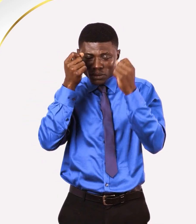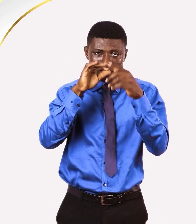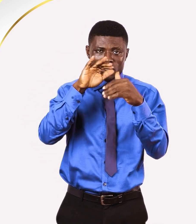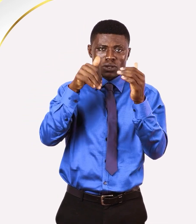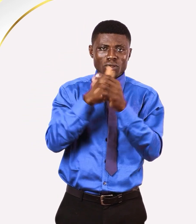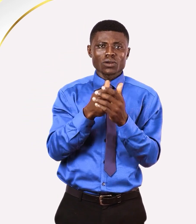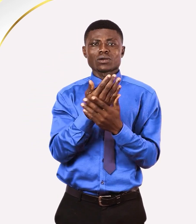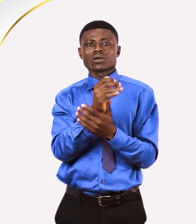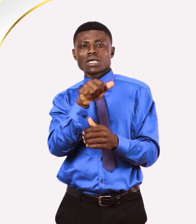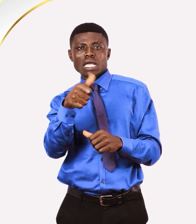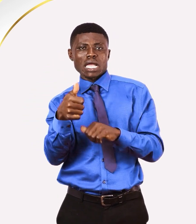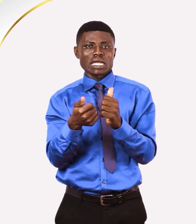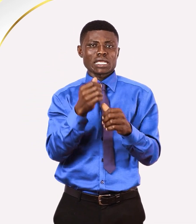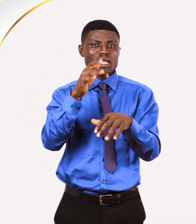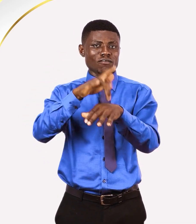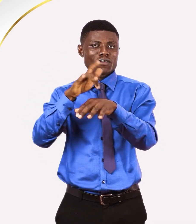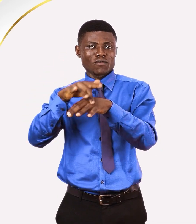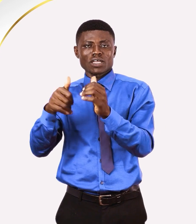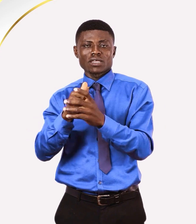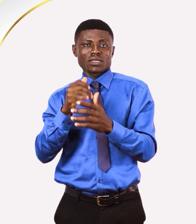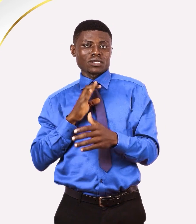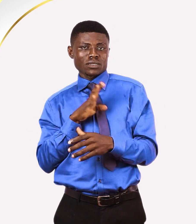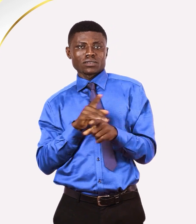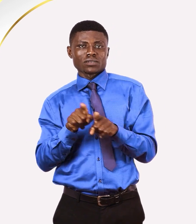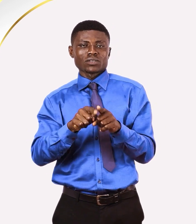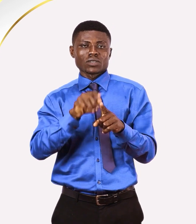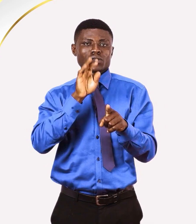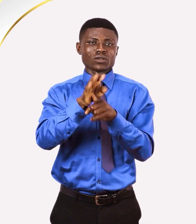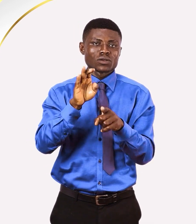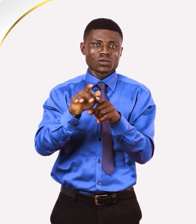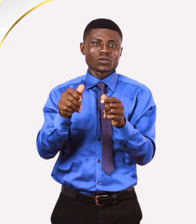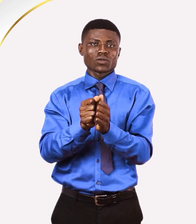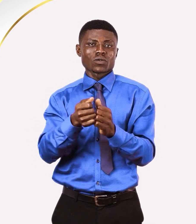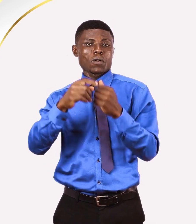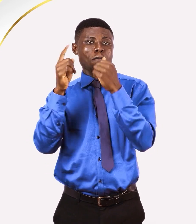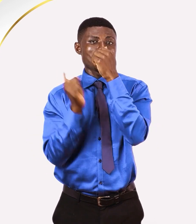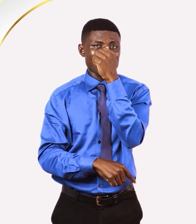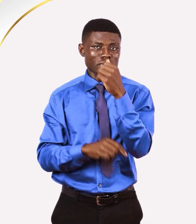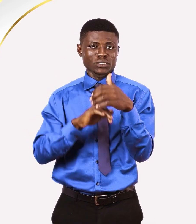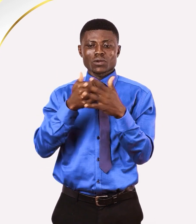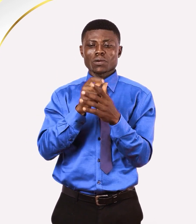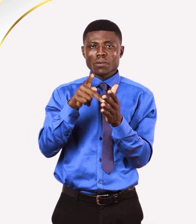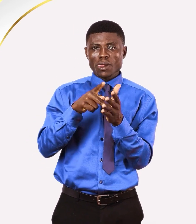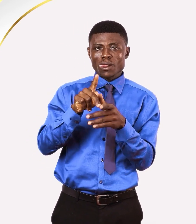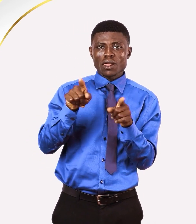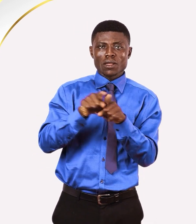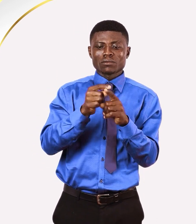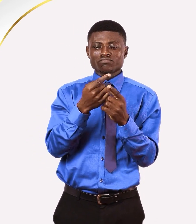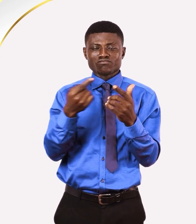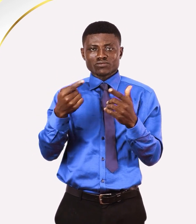understanding involving or affecting the Commission, enforcing sanctions,